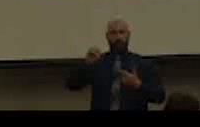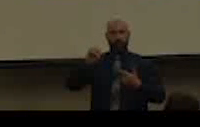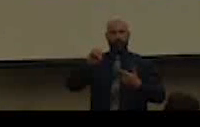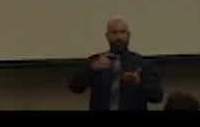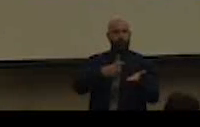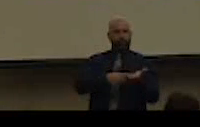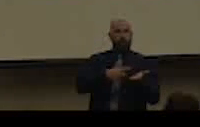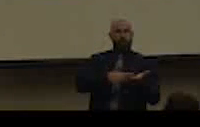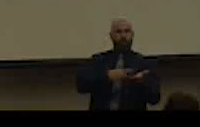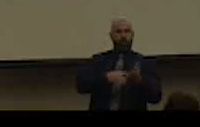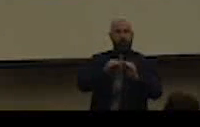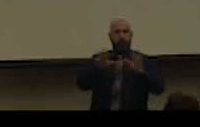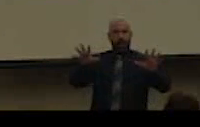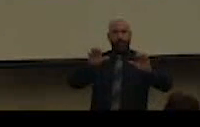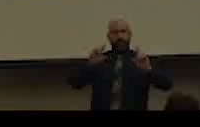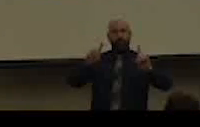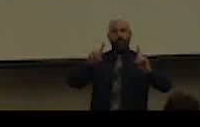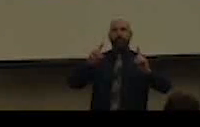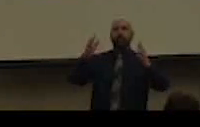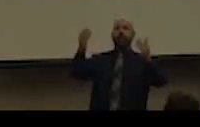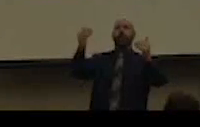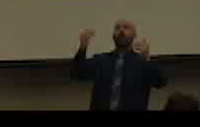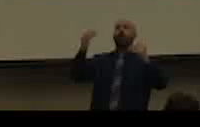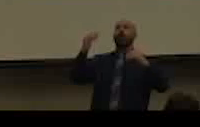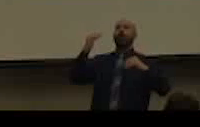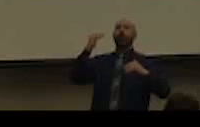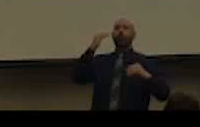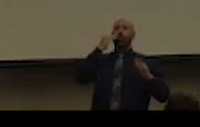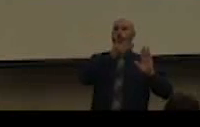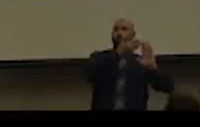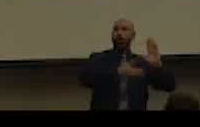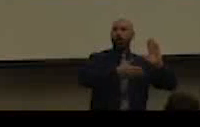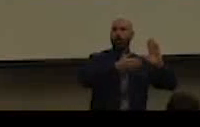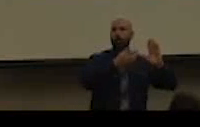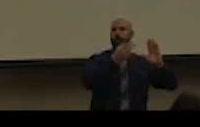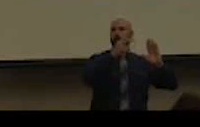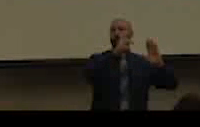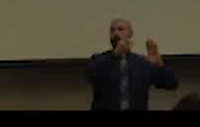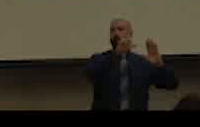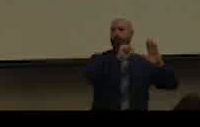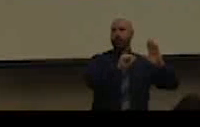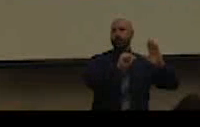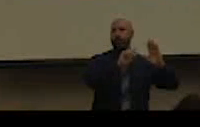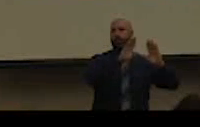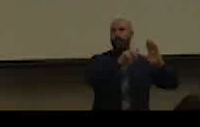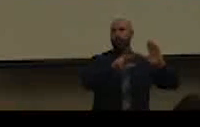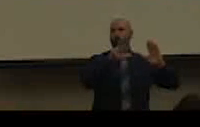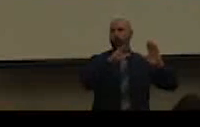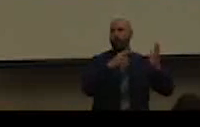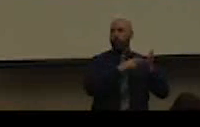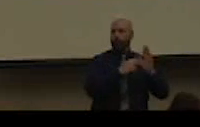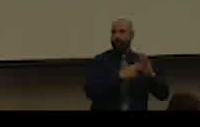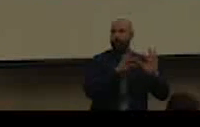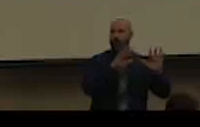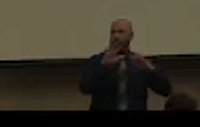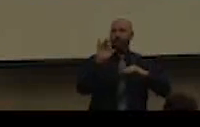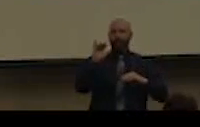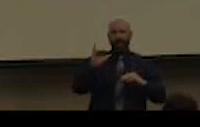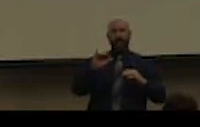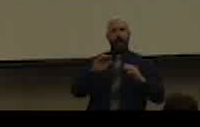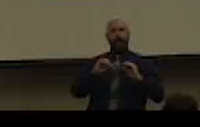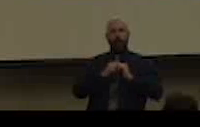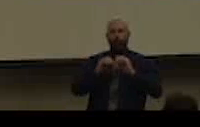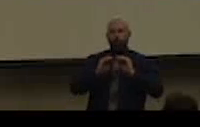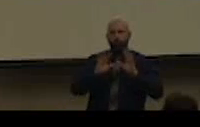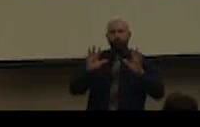to have people engage in the system and support it, but also fund it. We talked a little bit about that today. I imagine, frankly, that will be a theme for this group in